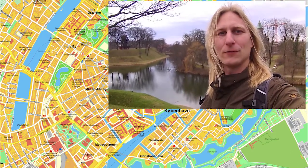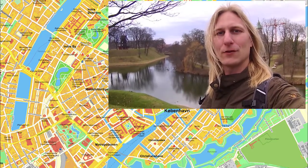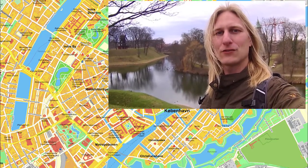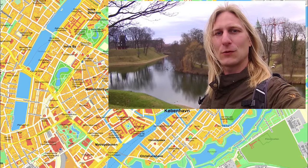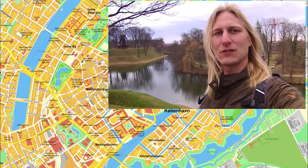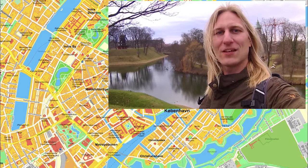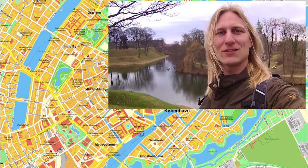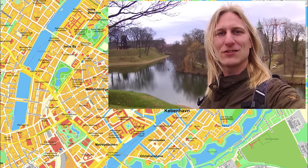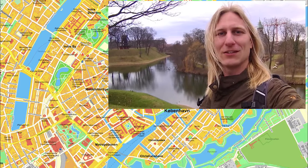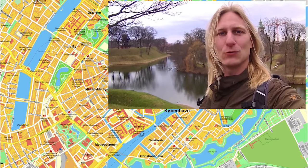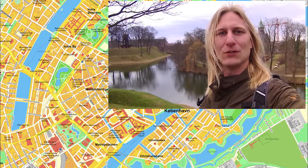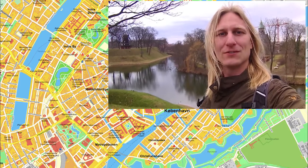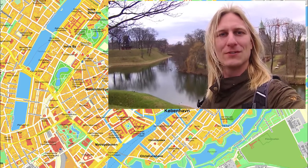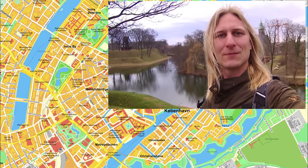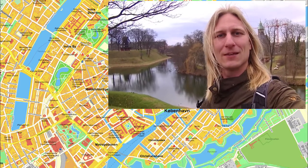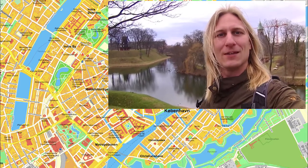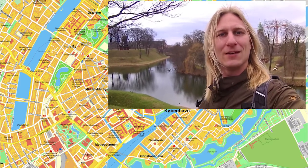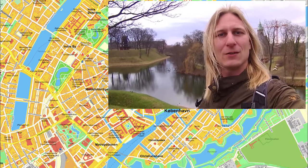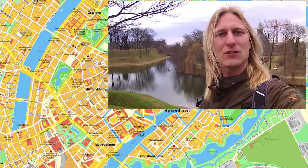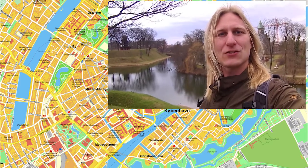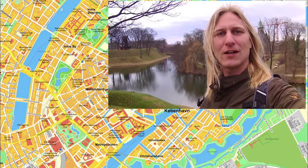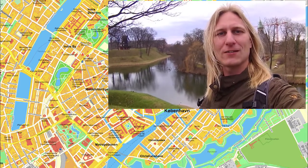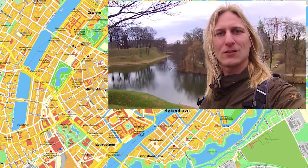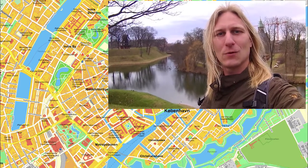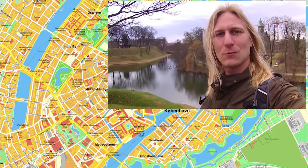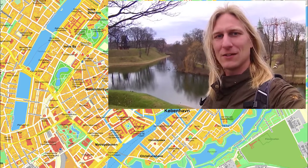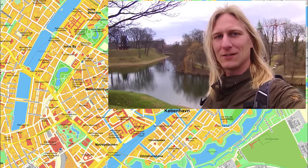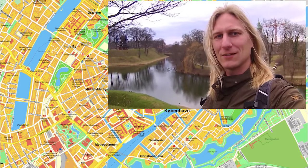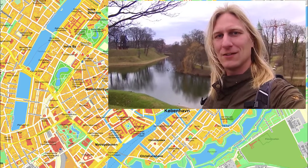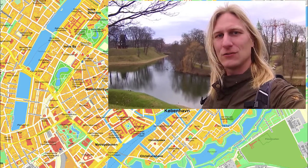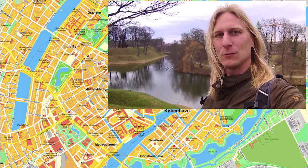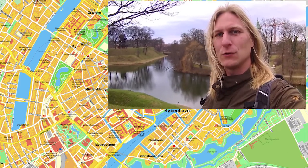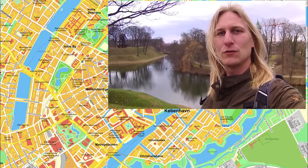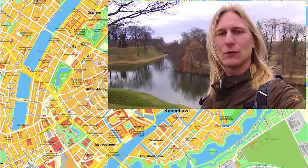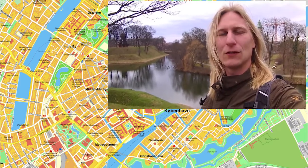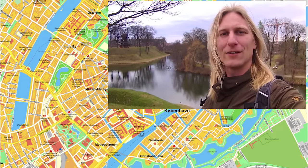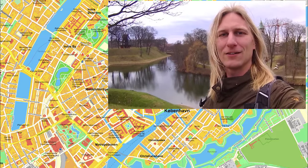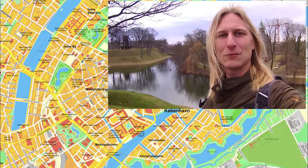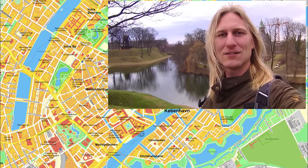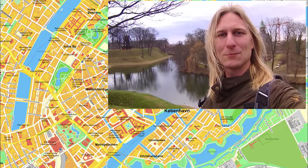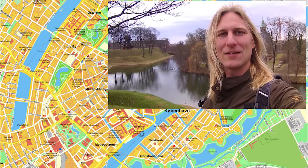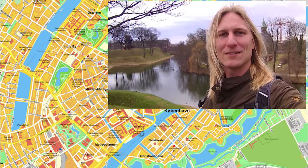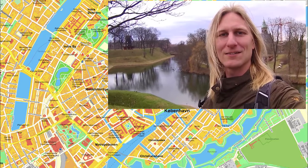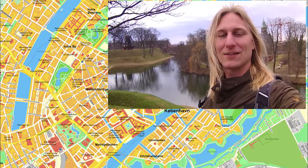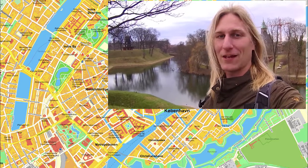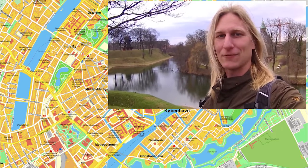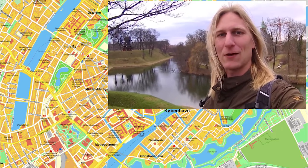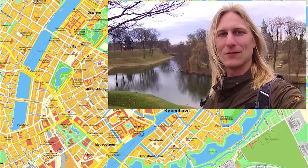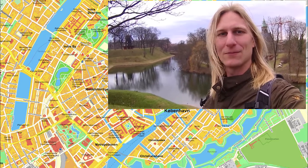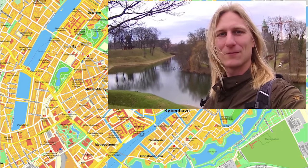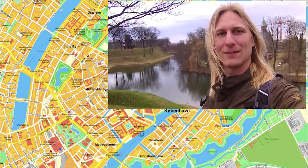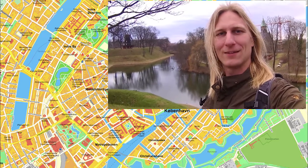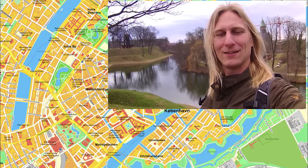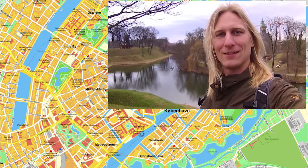of virtual sightseeing tours in which I'll take you with me to beautiful and interesting places that I've